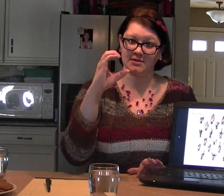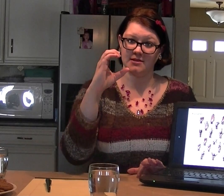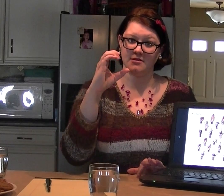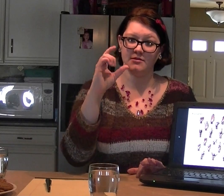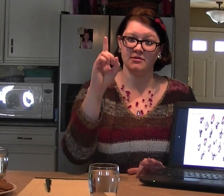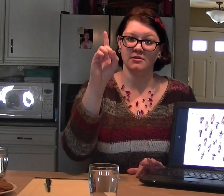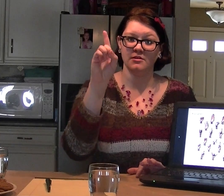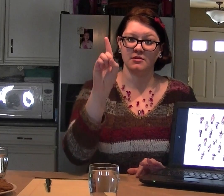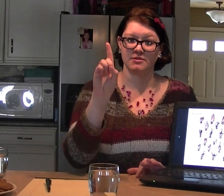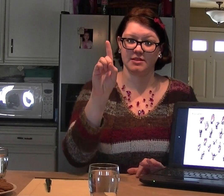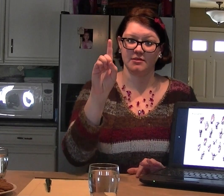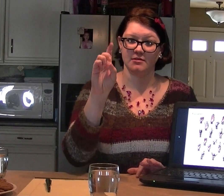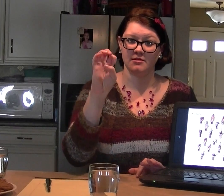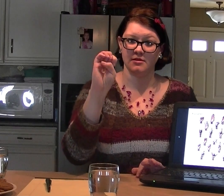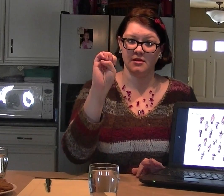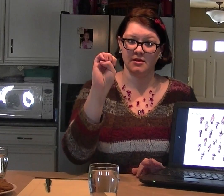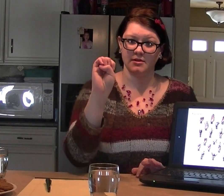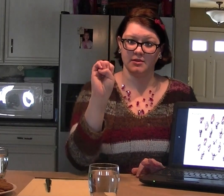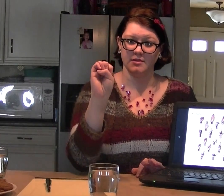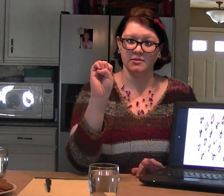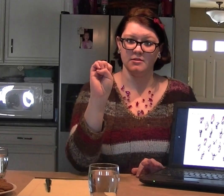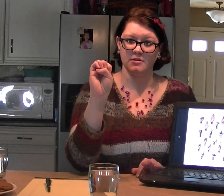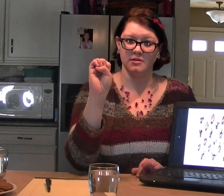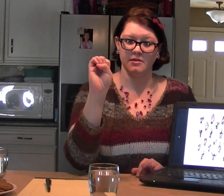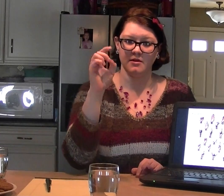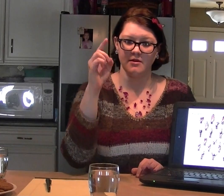C, D, E,